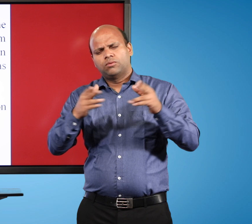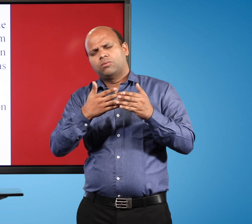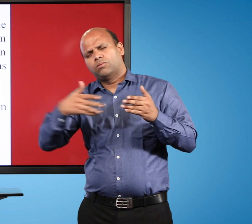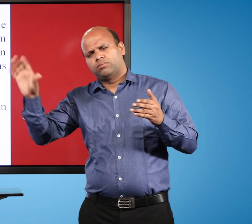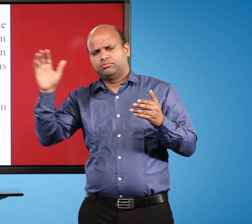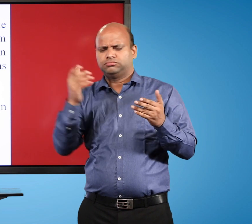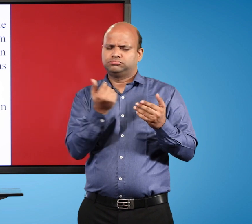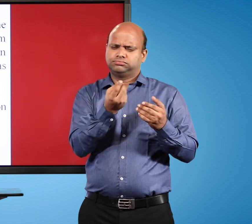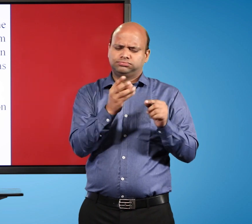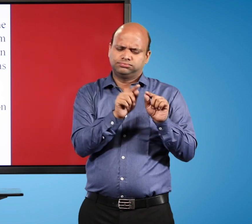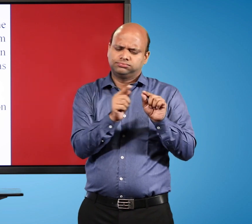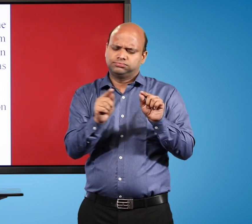line.